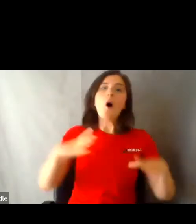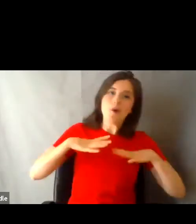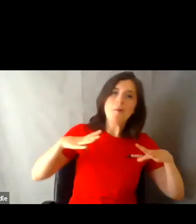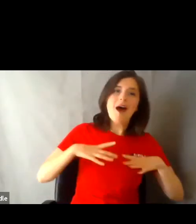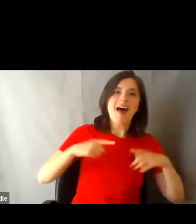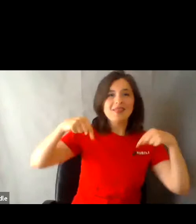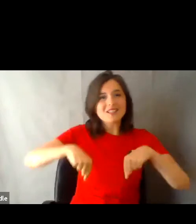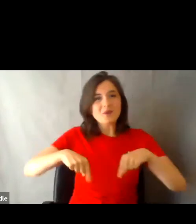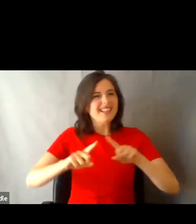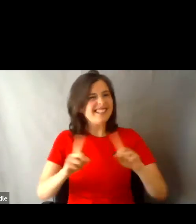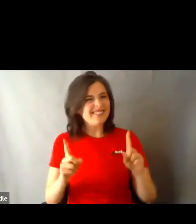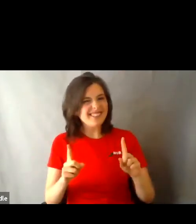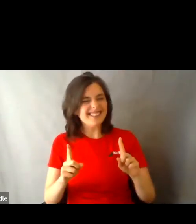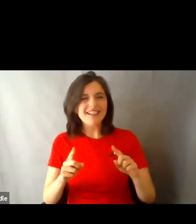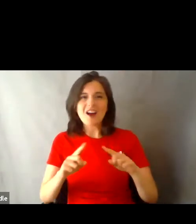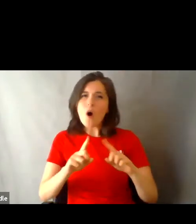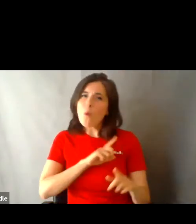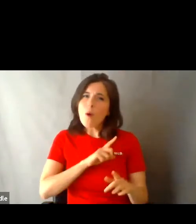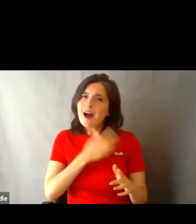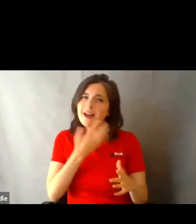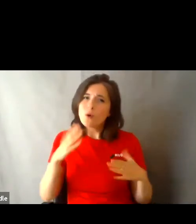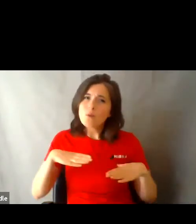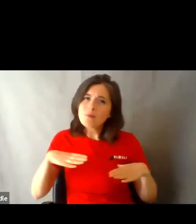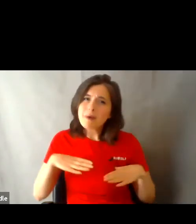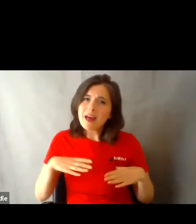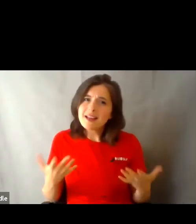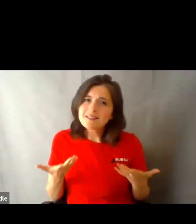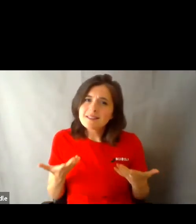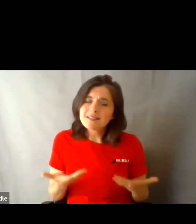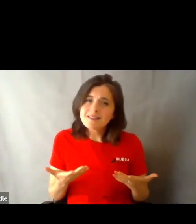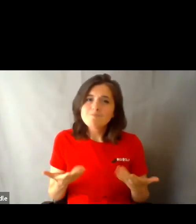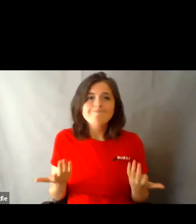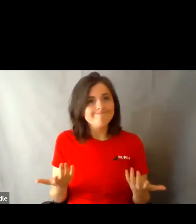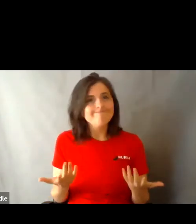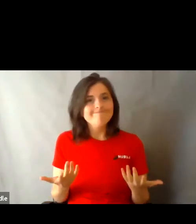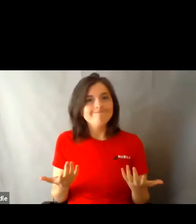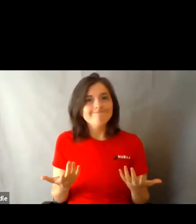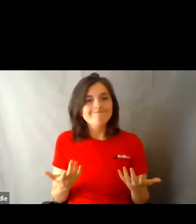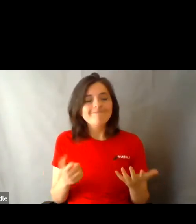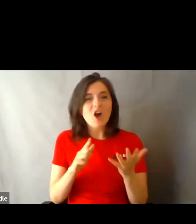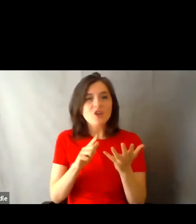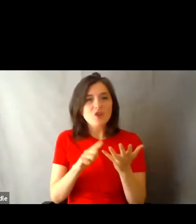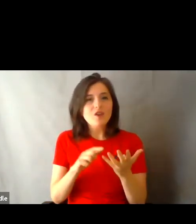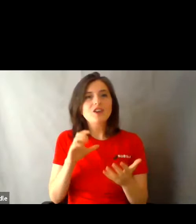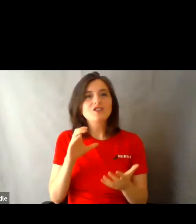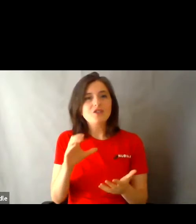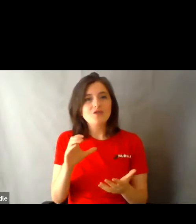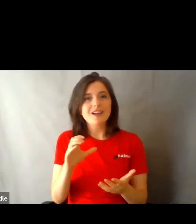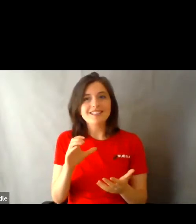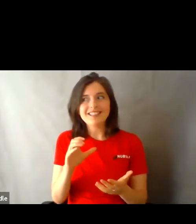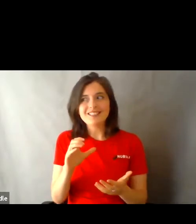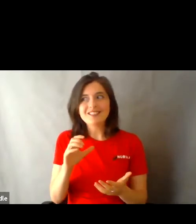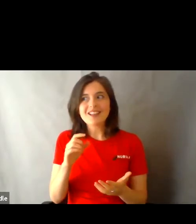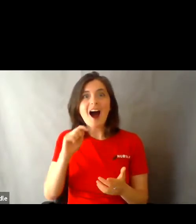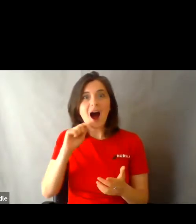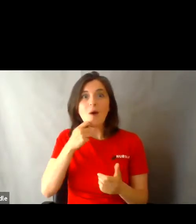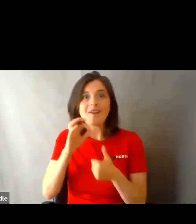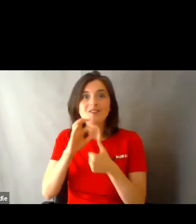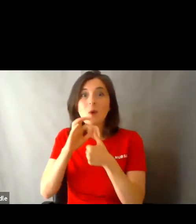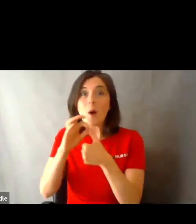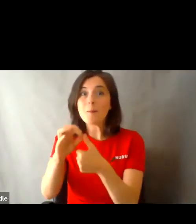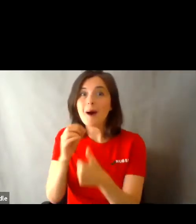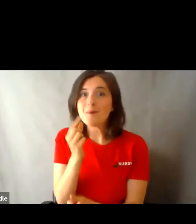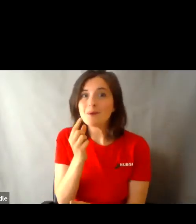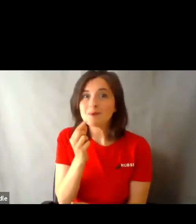And the reason for that is that I am facing universal credit as a real prospect in the near future. I'm